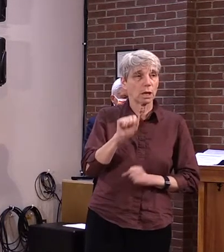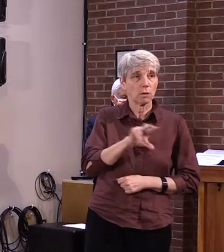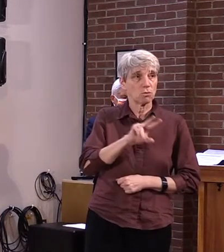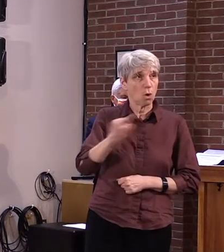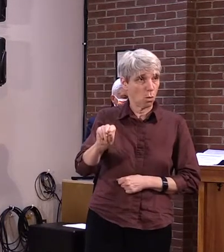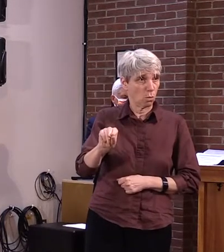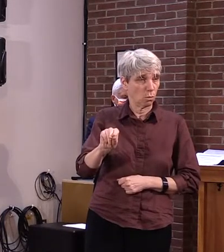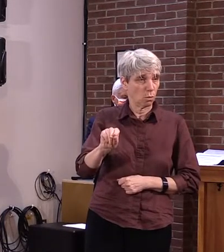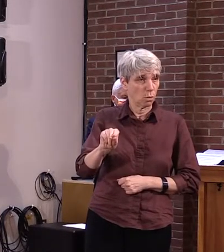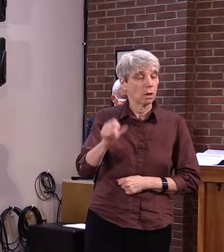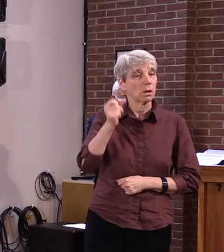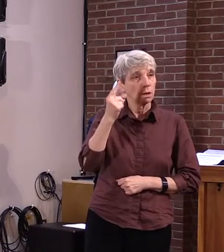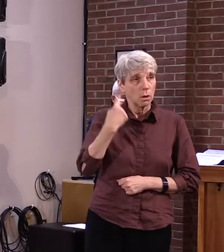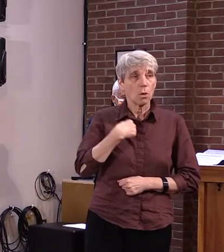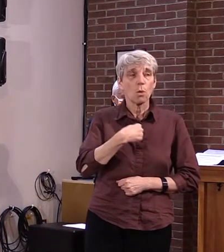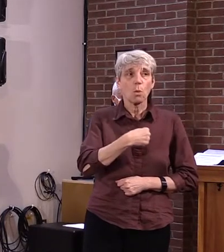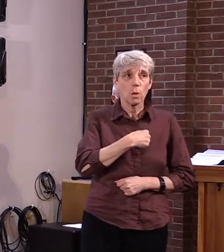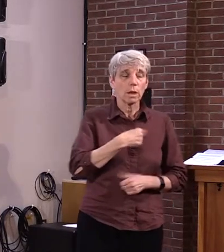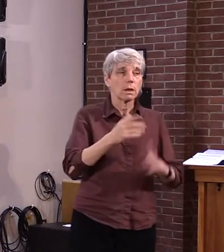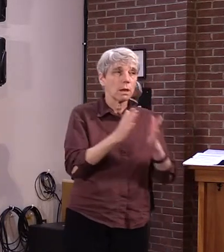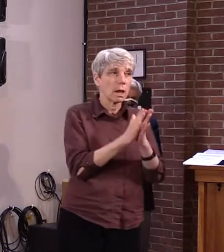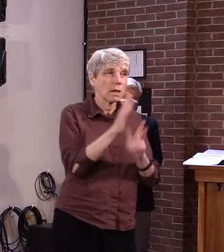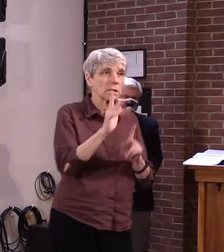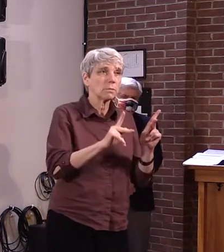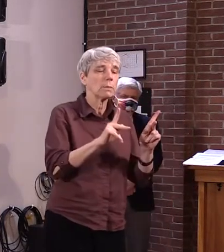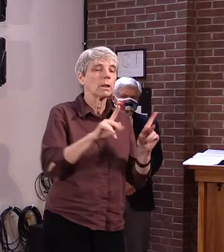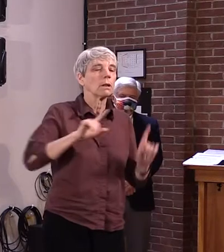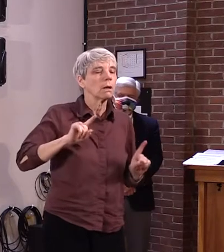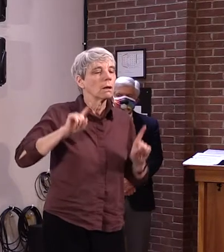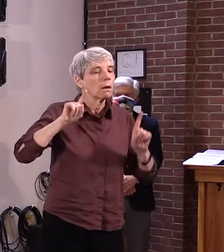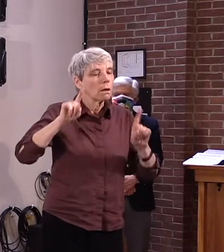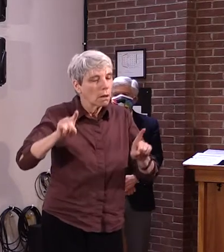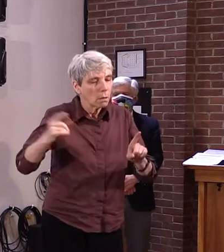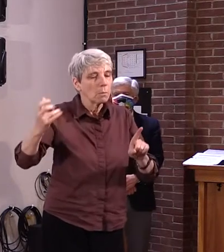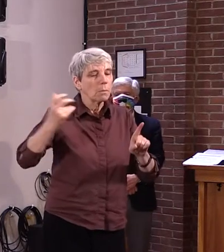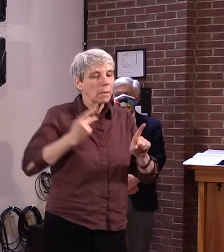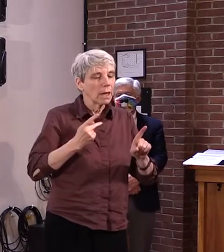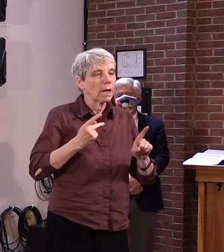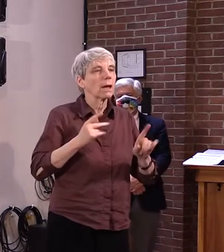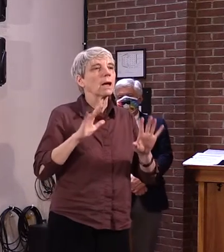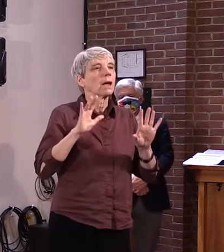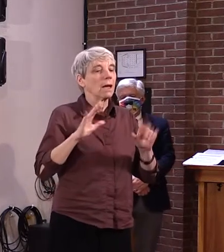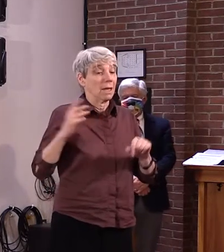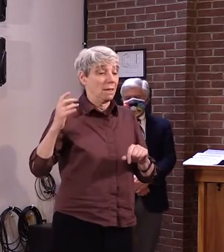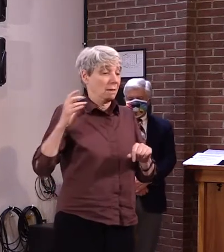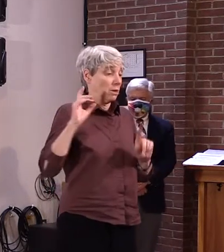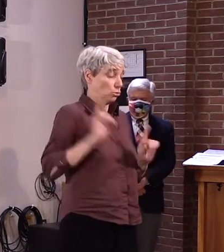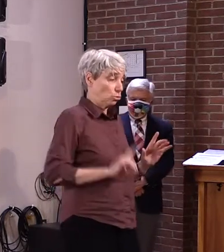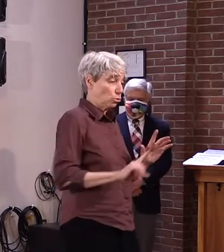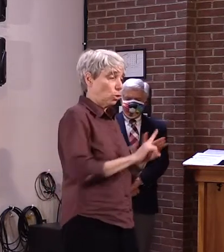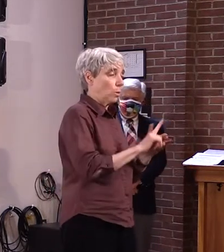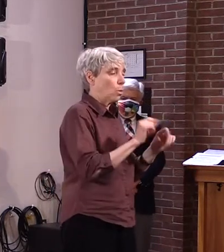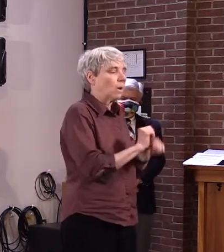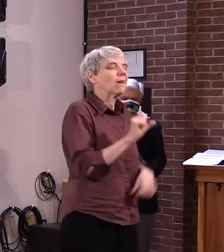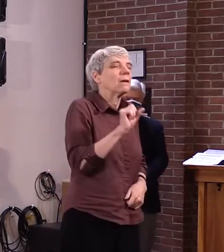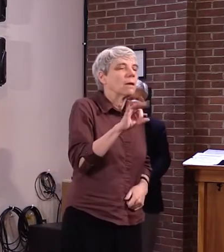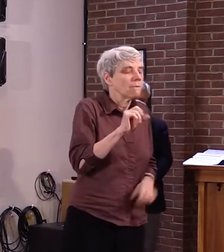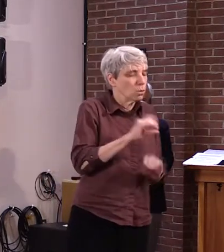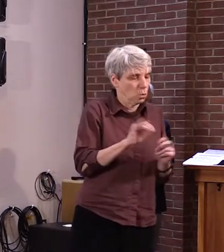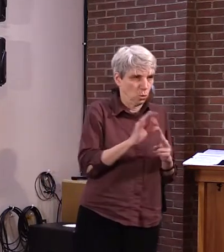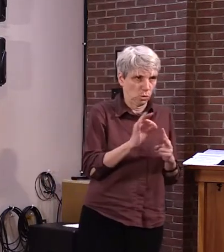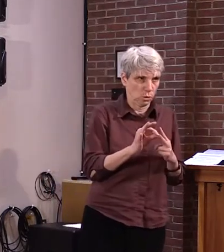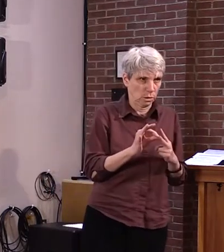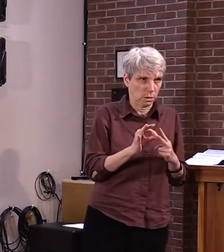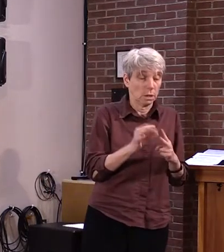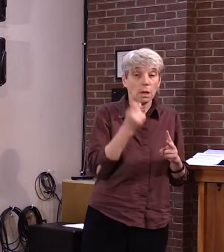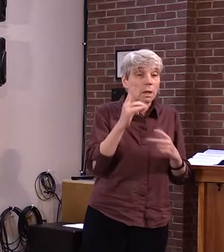to only travel if they absolutely cannot do that work remotely. And even if they are traveling for work